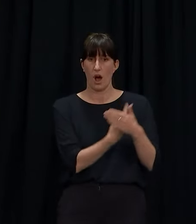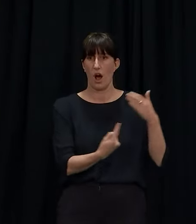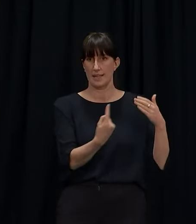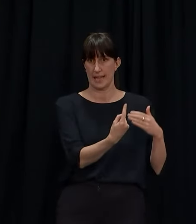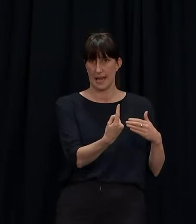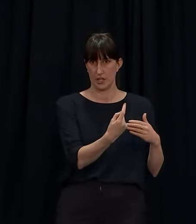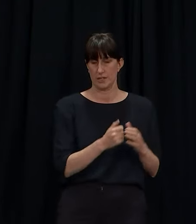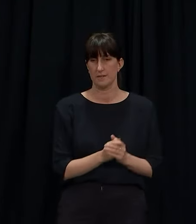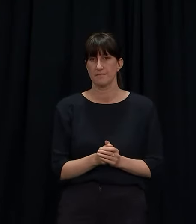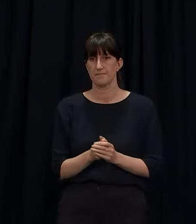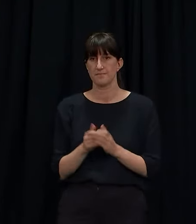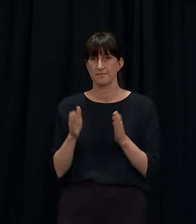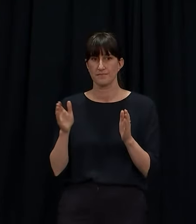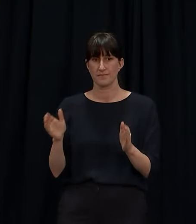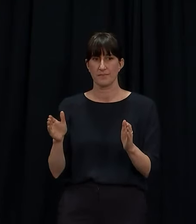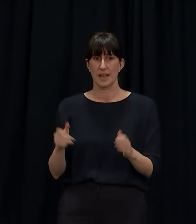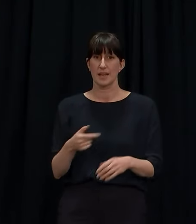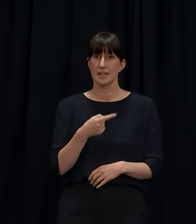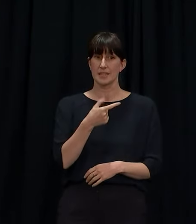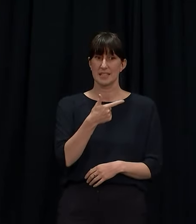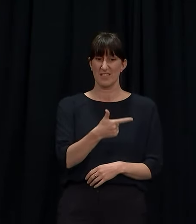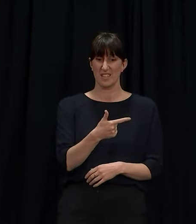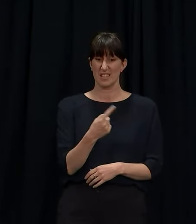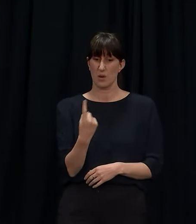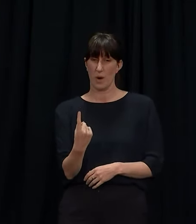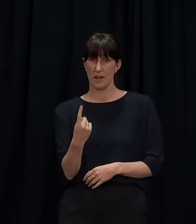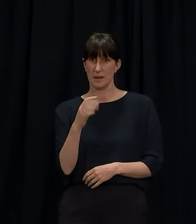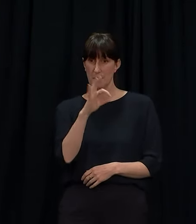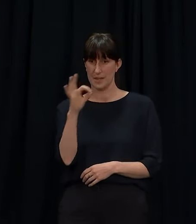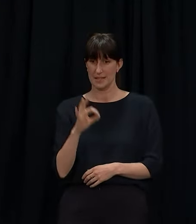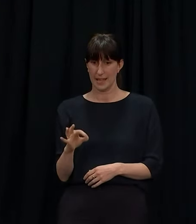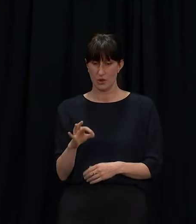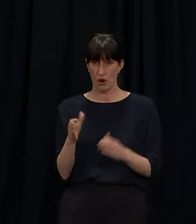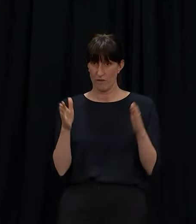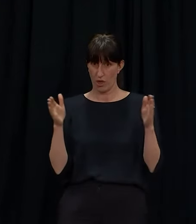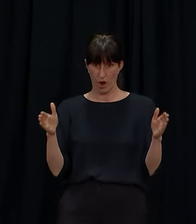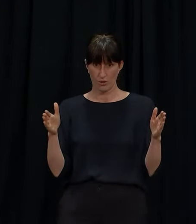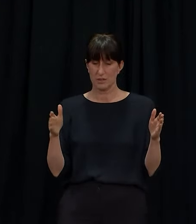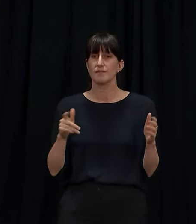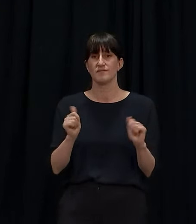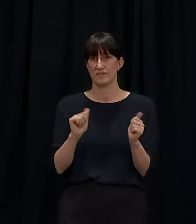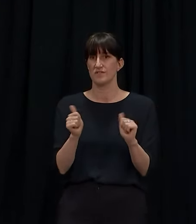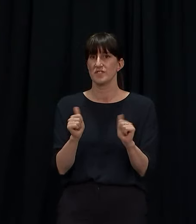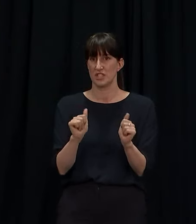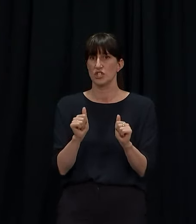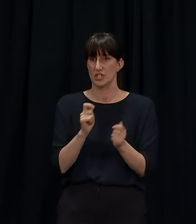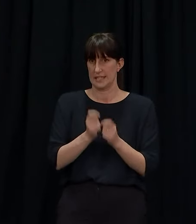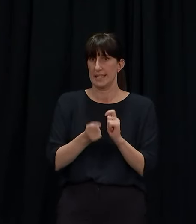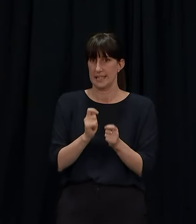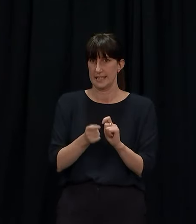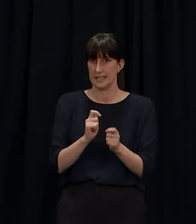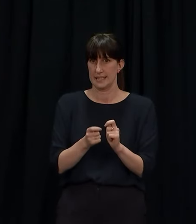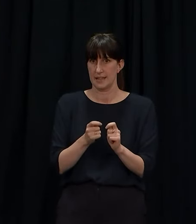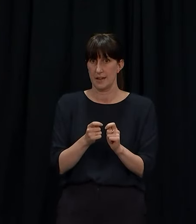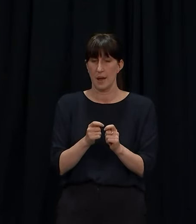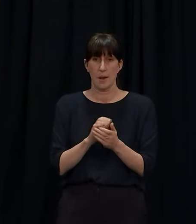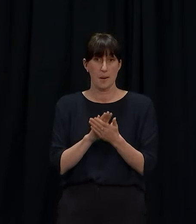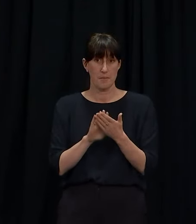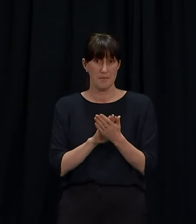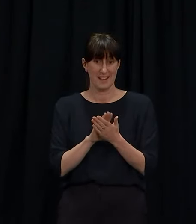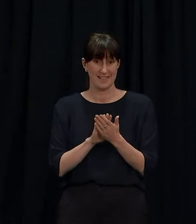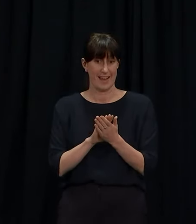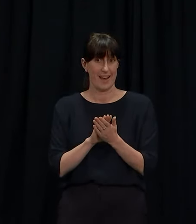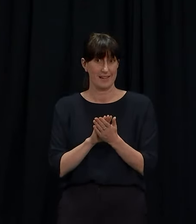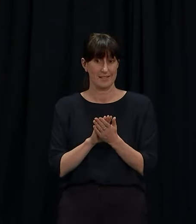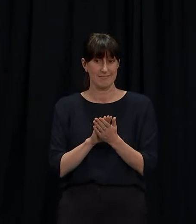Approximately 71% of all contacts identified have had a test, and that reflects the high level of testing, particularly in